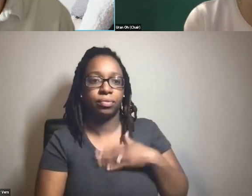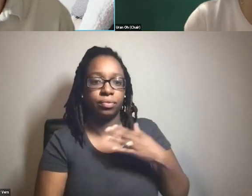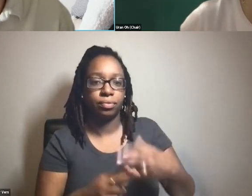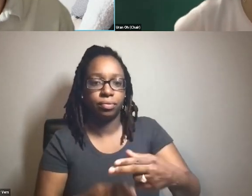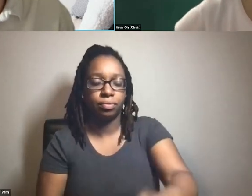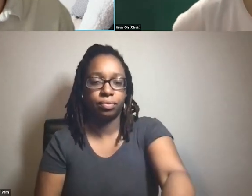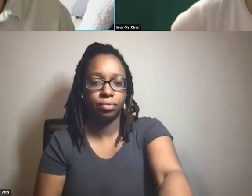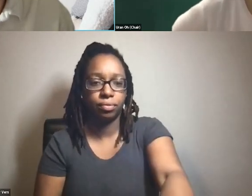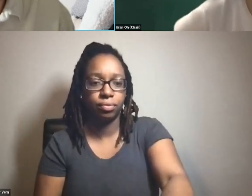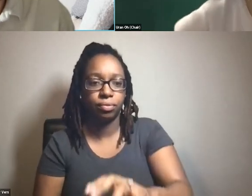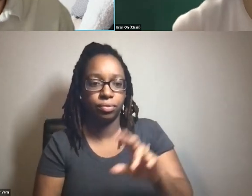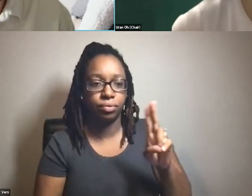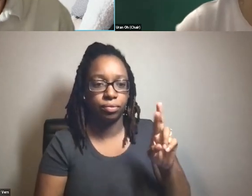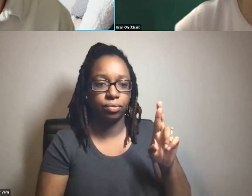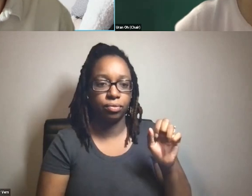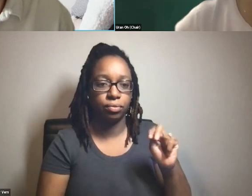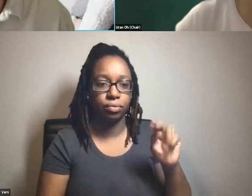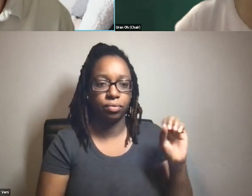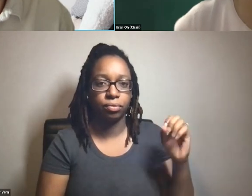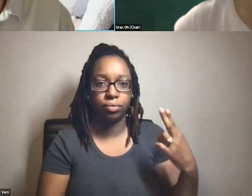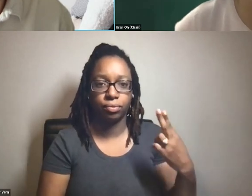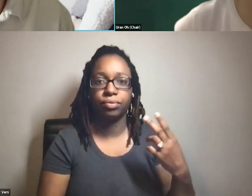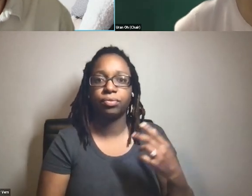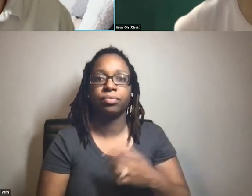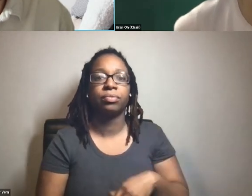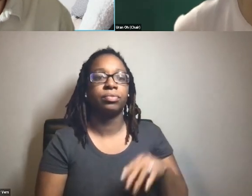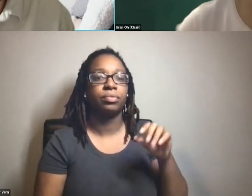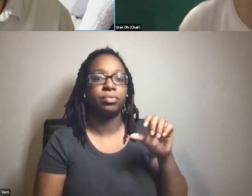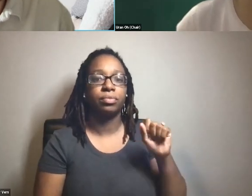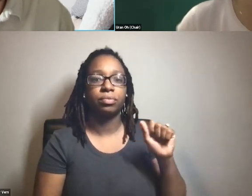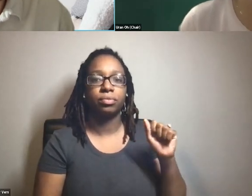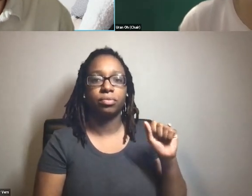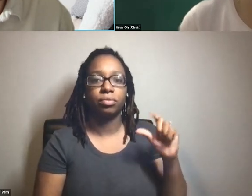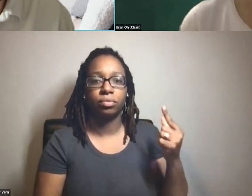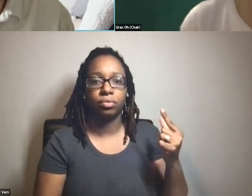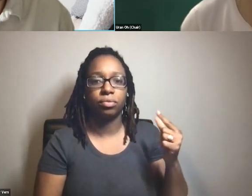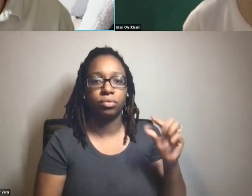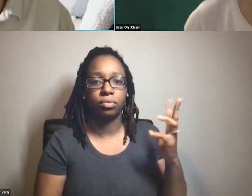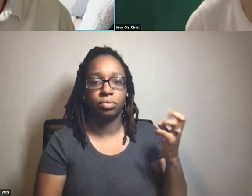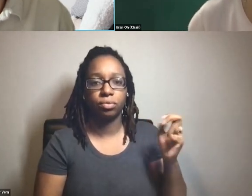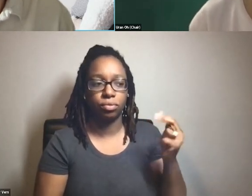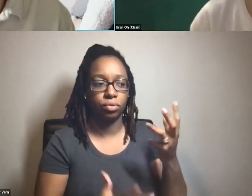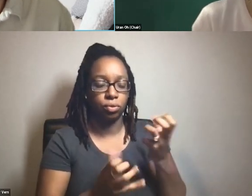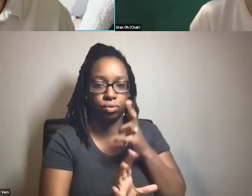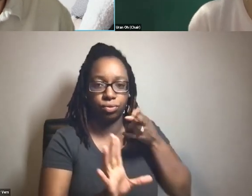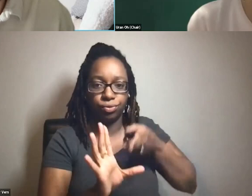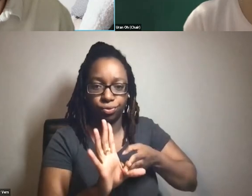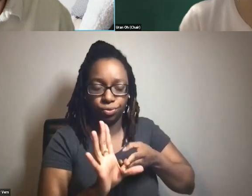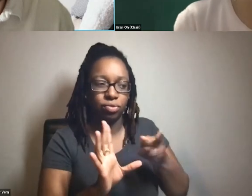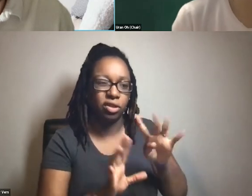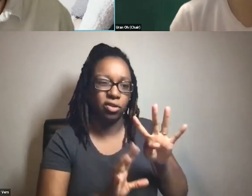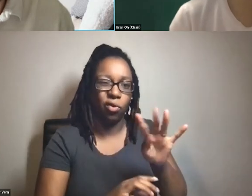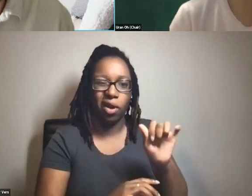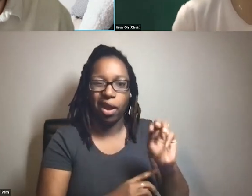and Xiaomei wished to be here, but she couldn't make it. It's like 4 a.m. in the morning, but she really wanted to hope to be